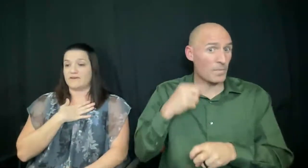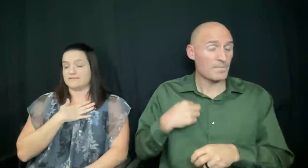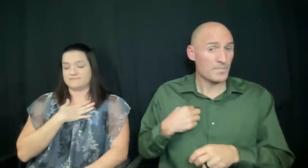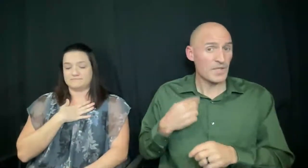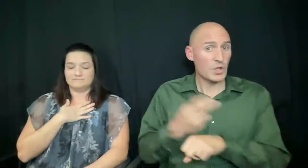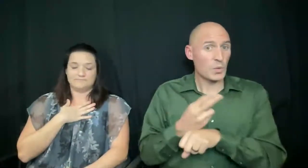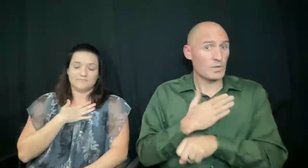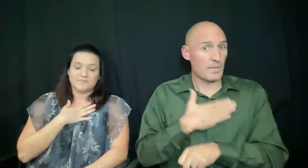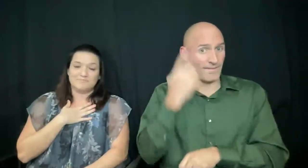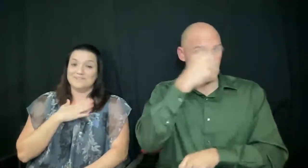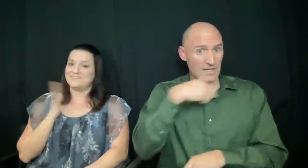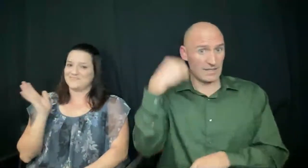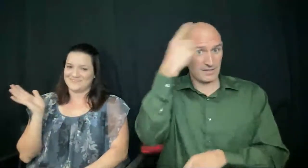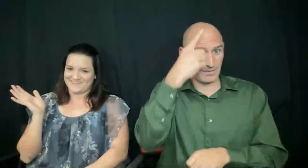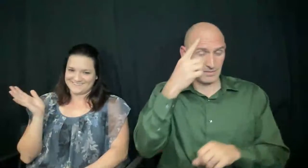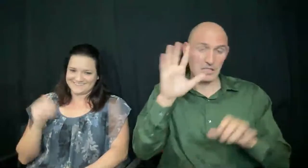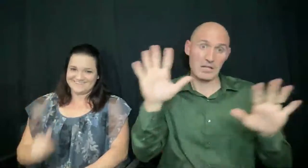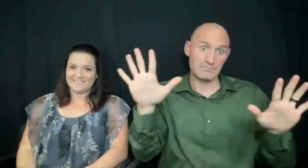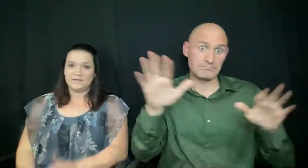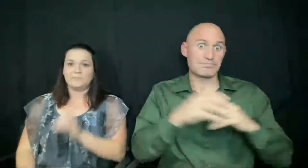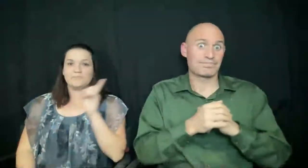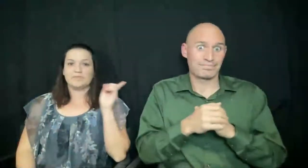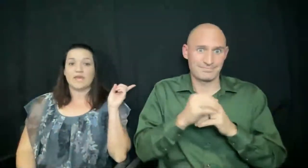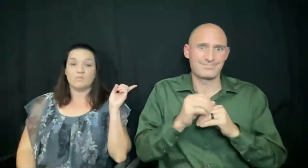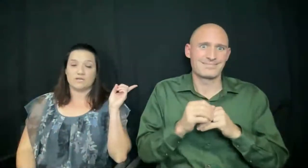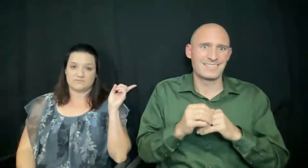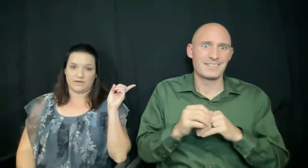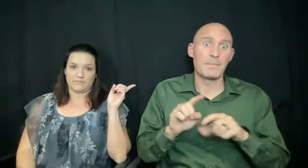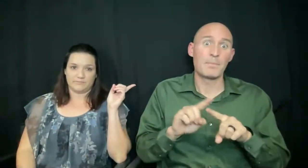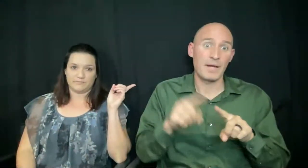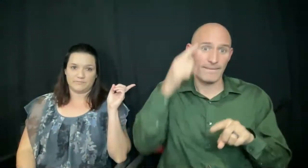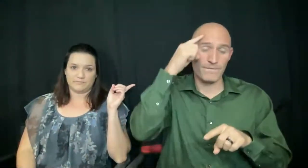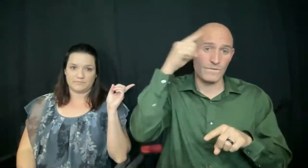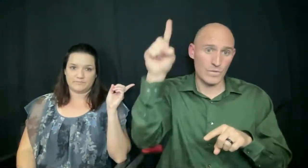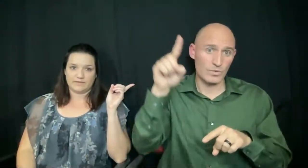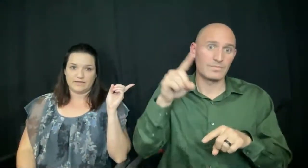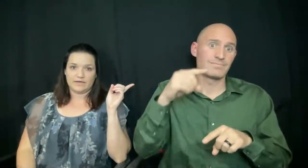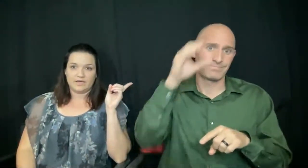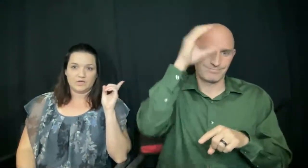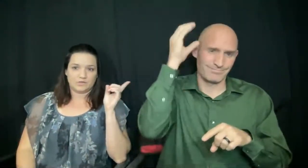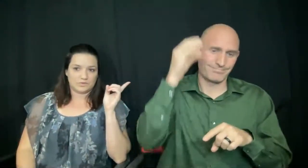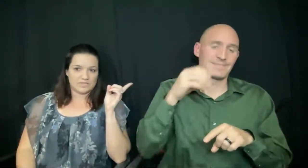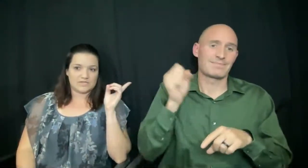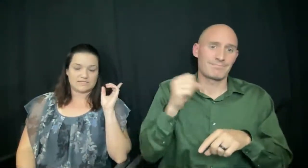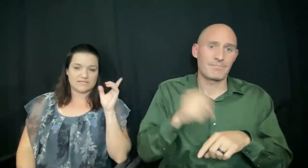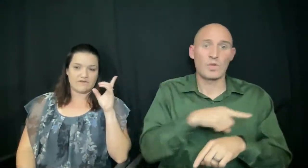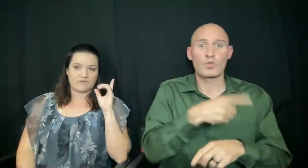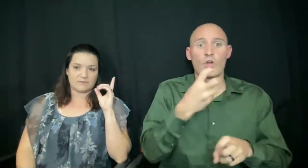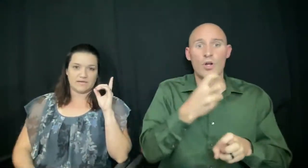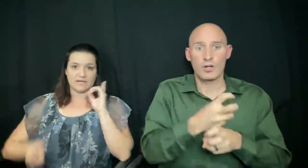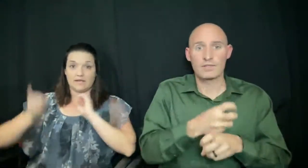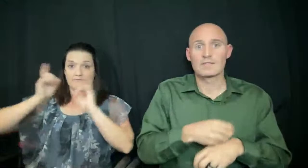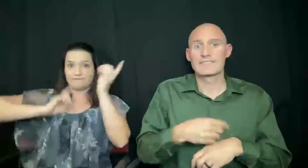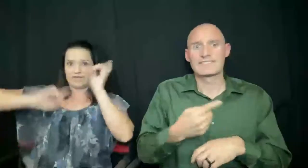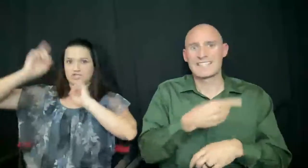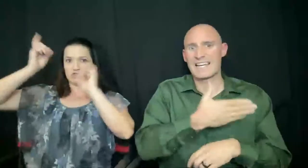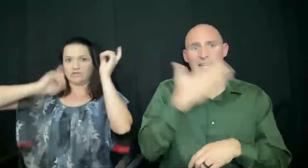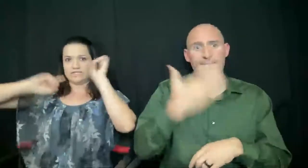face. Believe it or not. It was for him. Chris has never been a facial